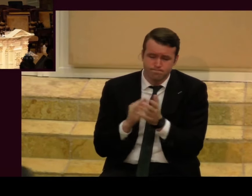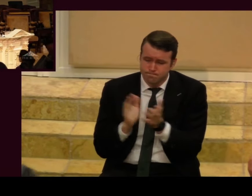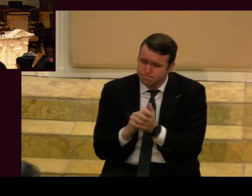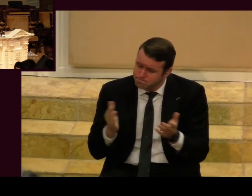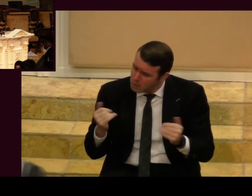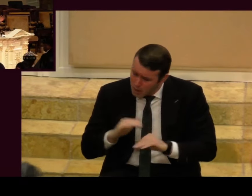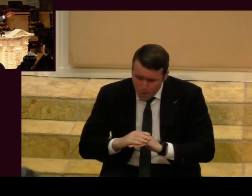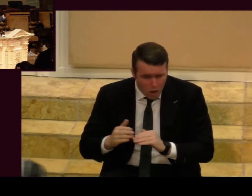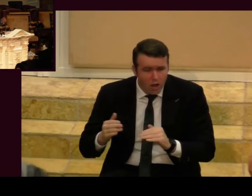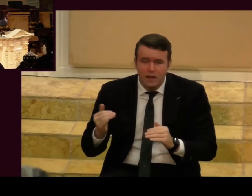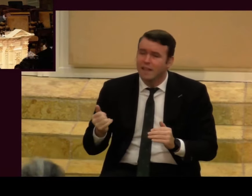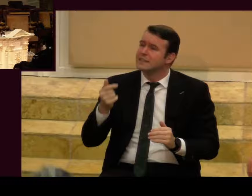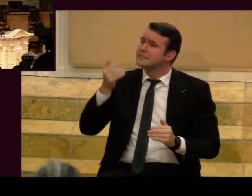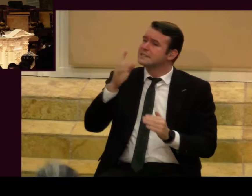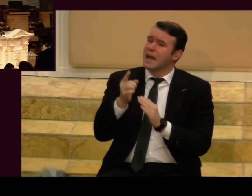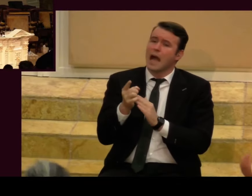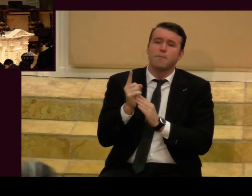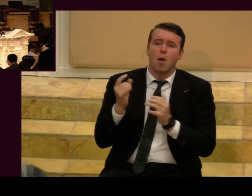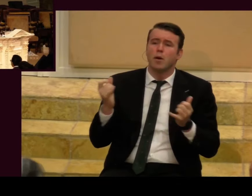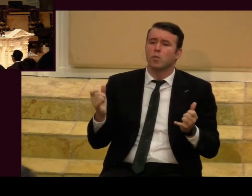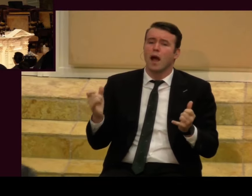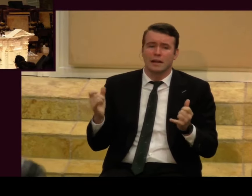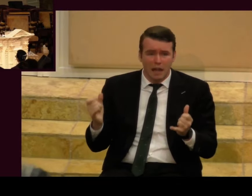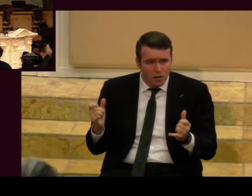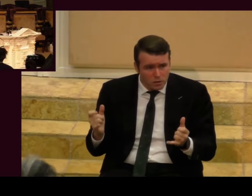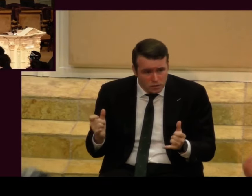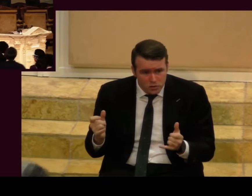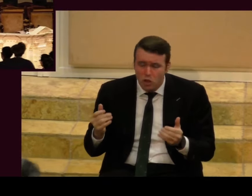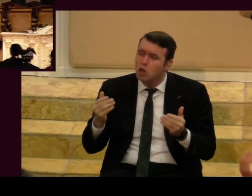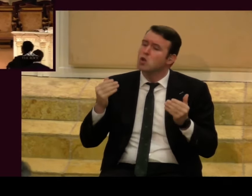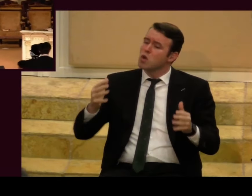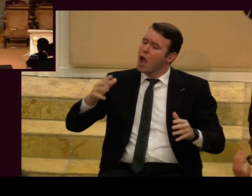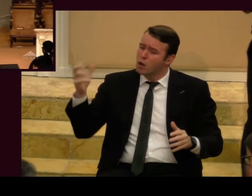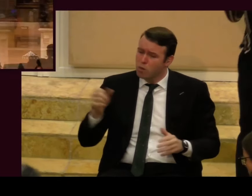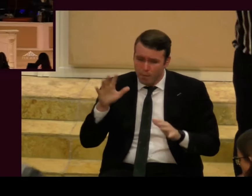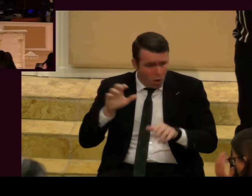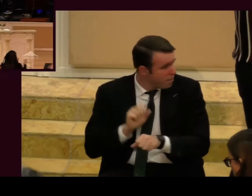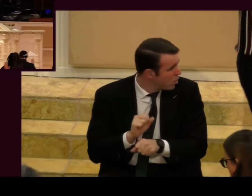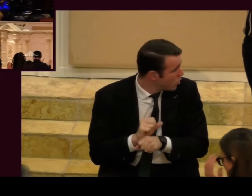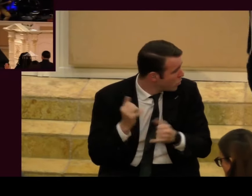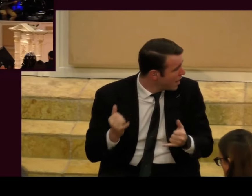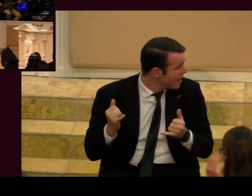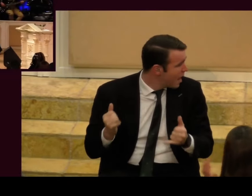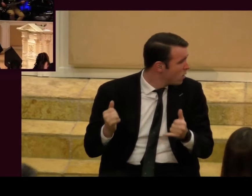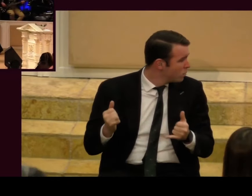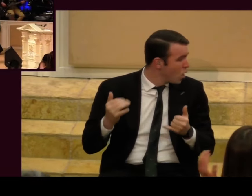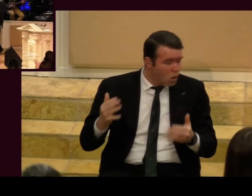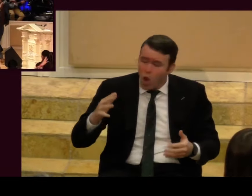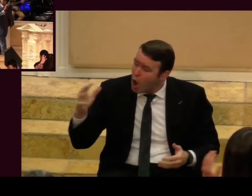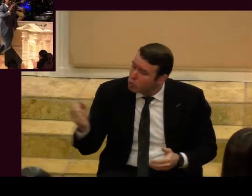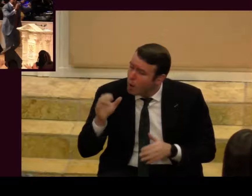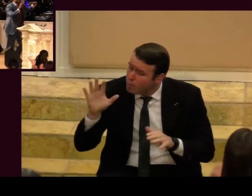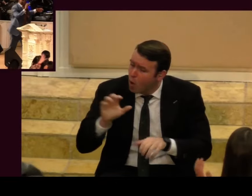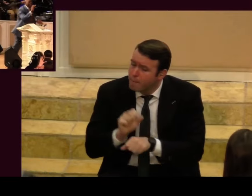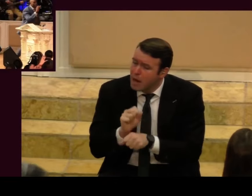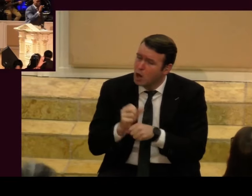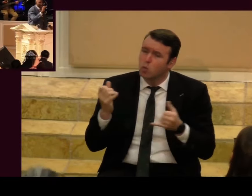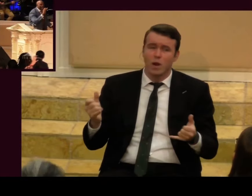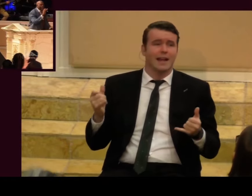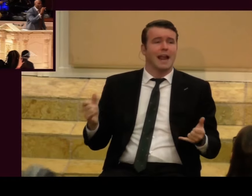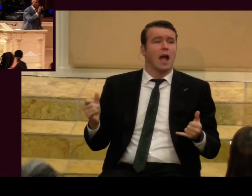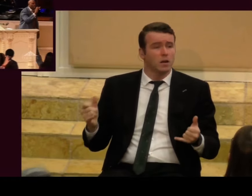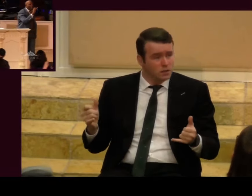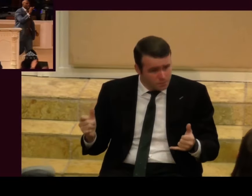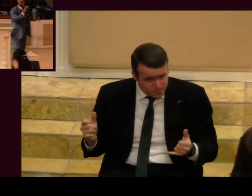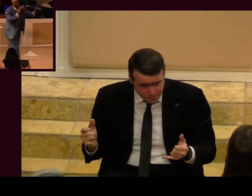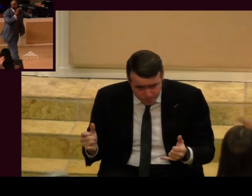Come on. Come on. This is a godly moment right now. You go ahead and grab your miracle right now. You go ahead and grab your miracle